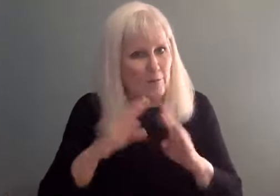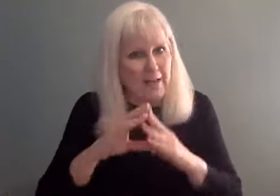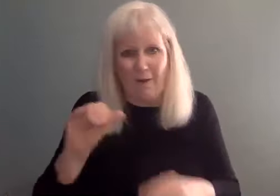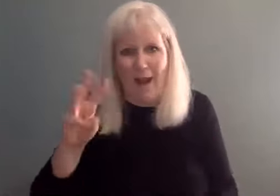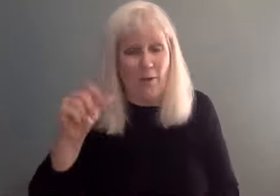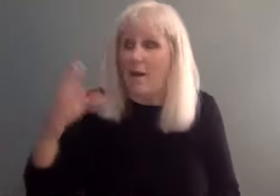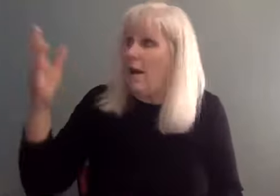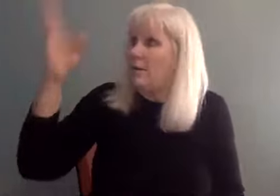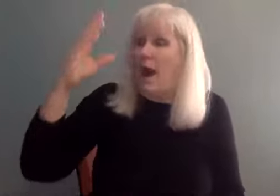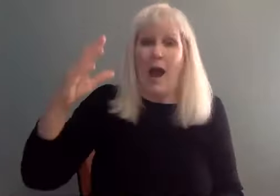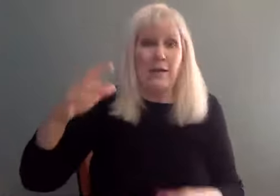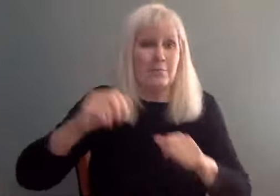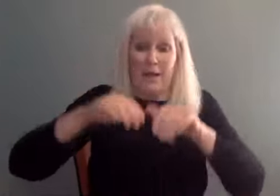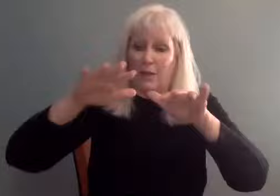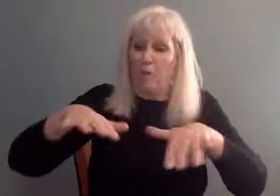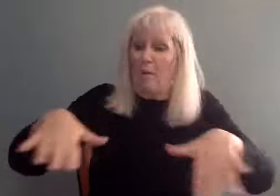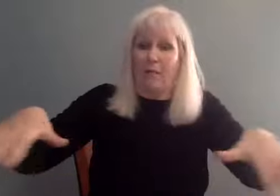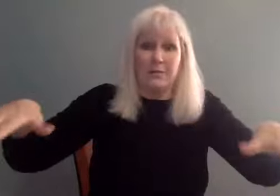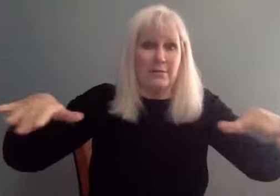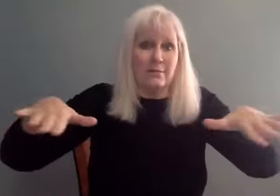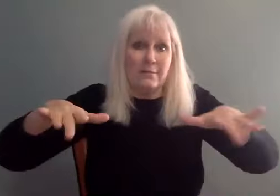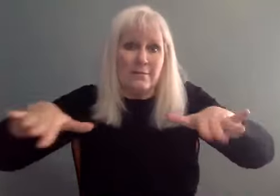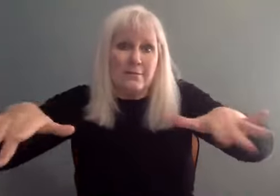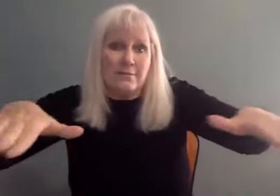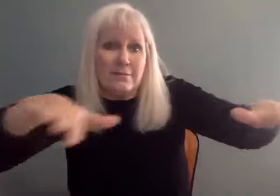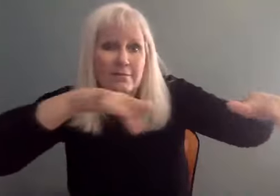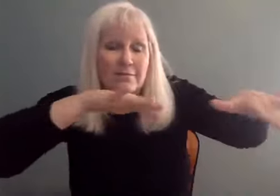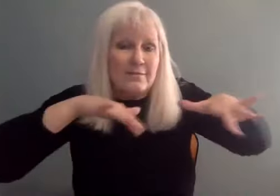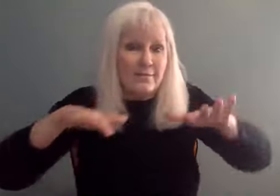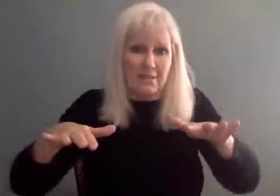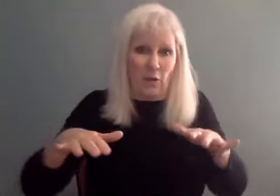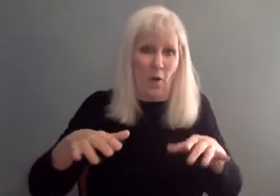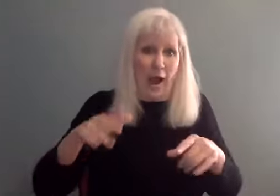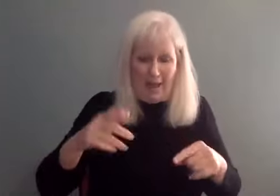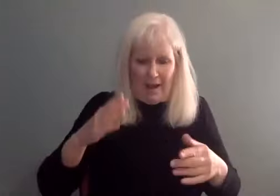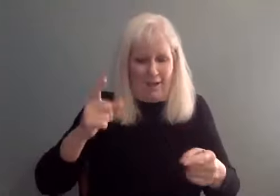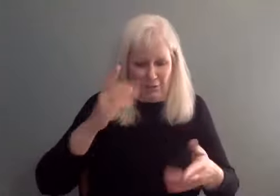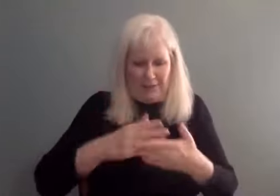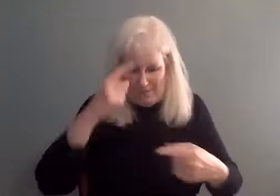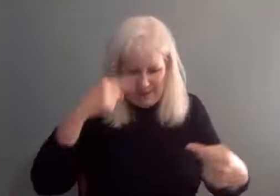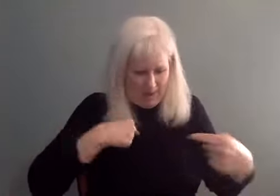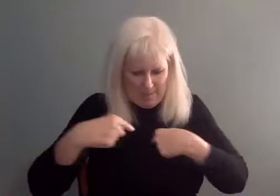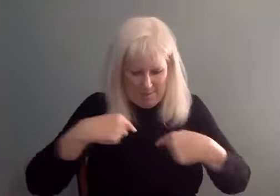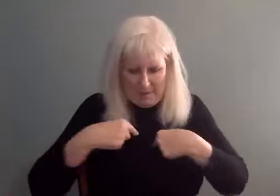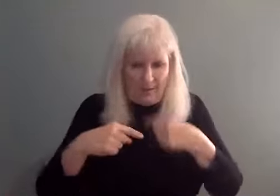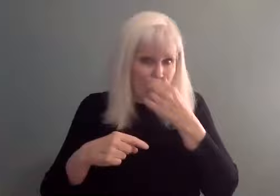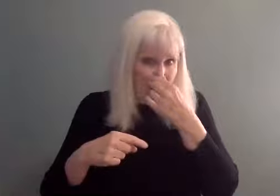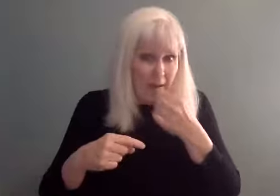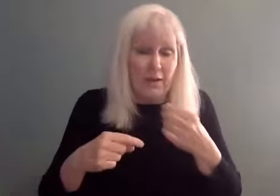the flow. My job is to step in it and get out of my own way. And yes, I've done an inventory, a complete inventory with every sponsor. I have a